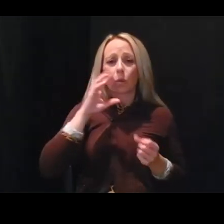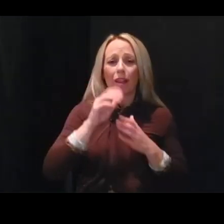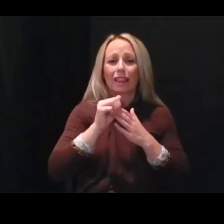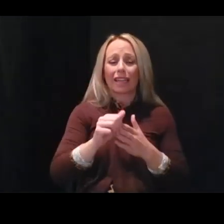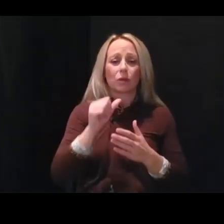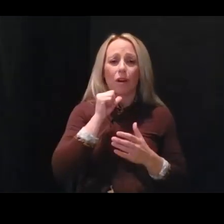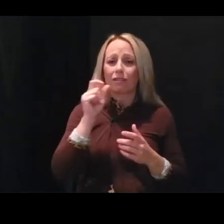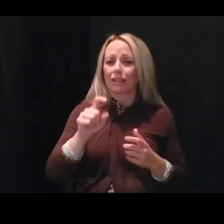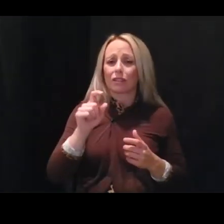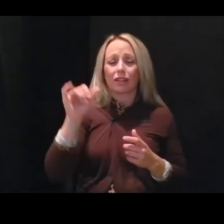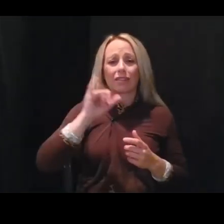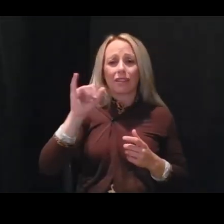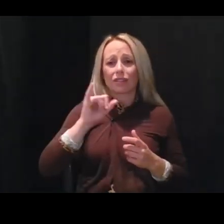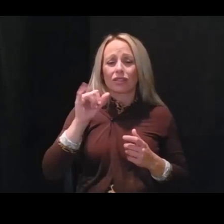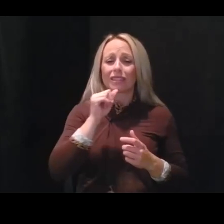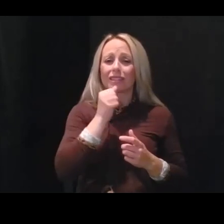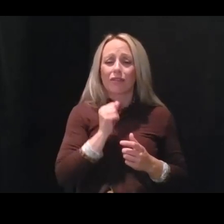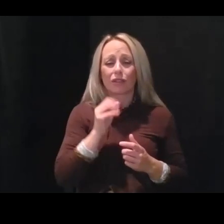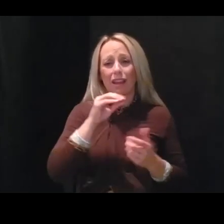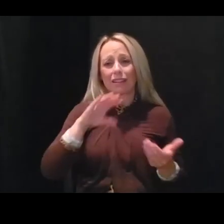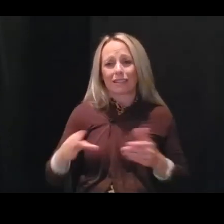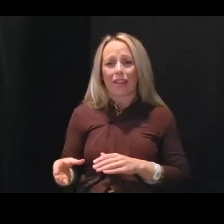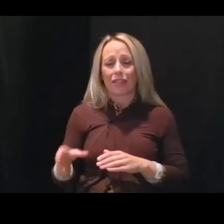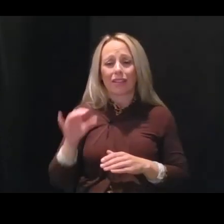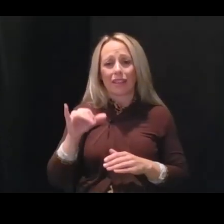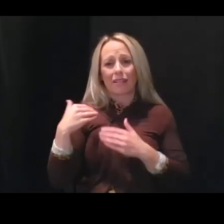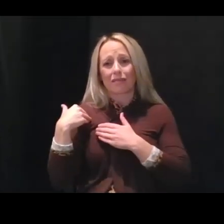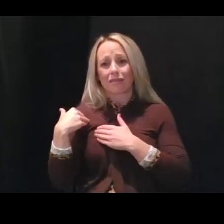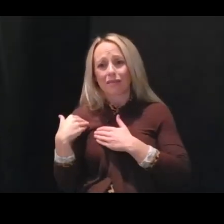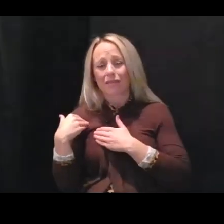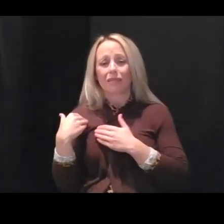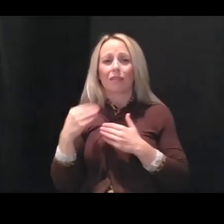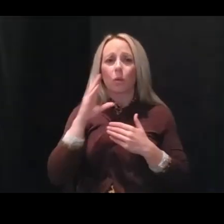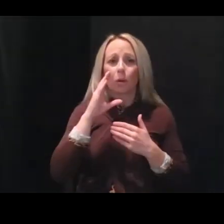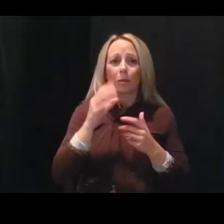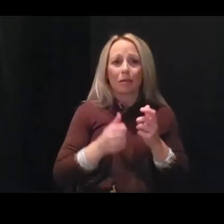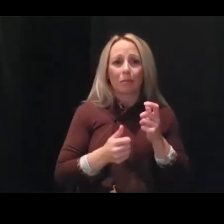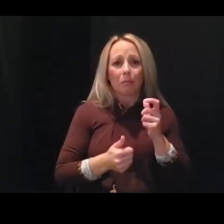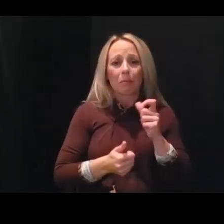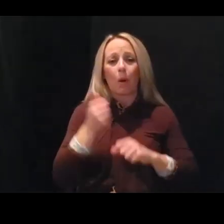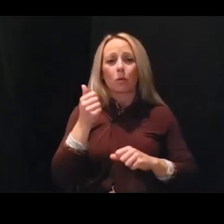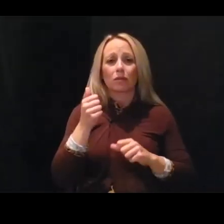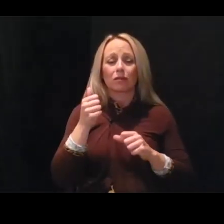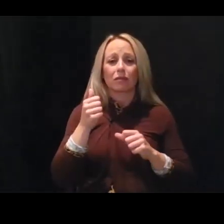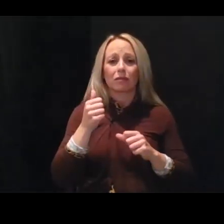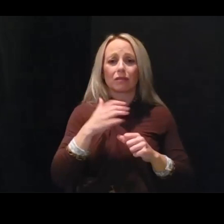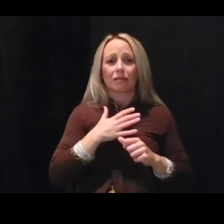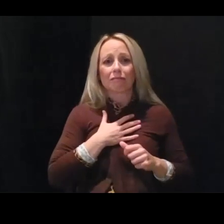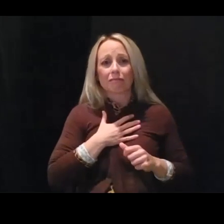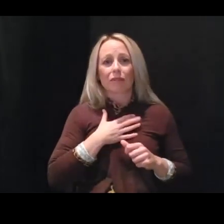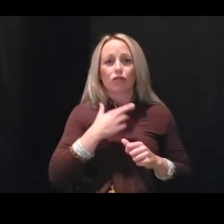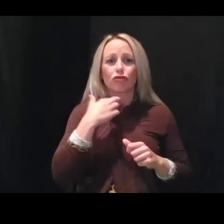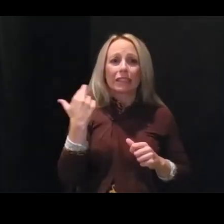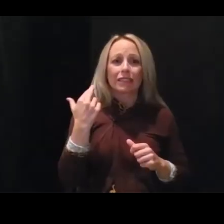suffering, and death. Much of this burden would be disproportionately borne by those who are most vulnerable in our community: older